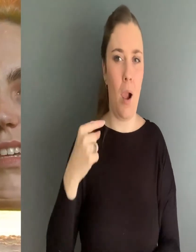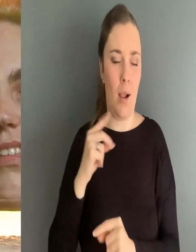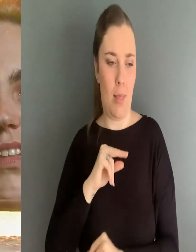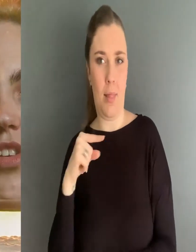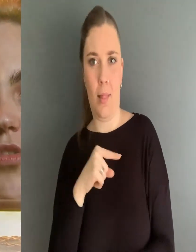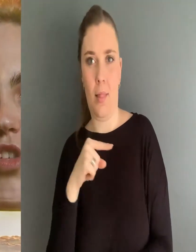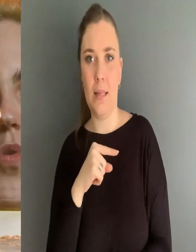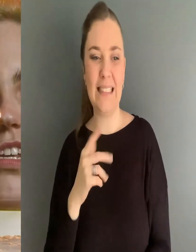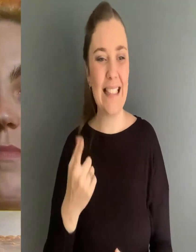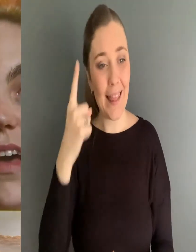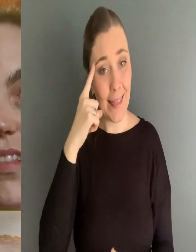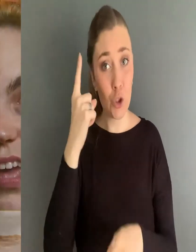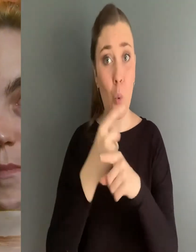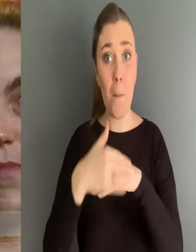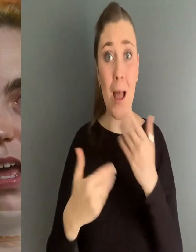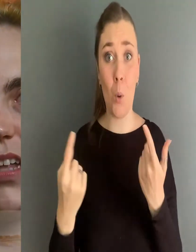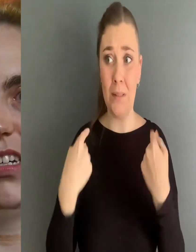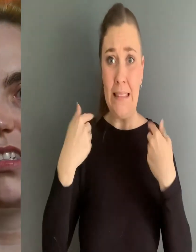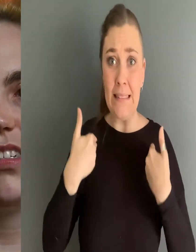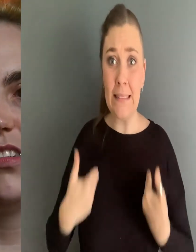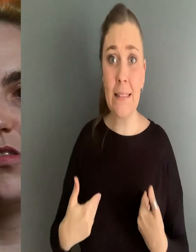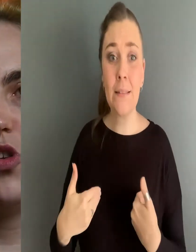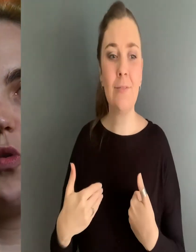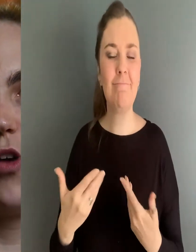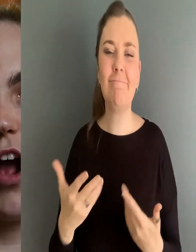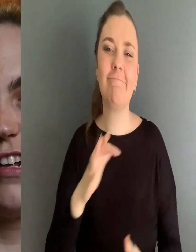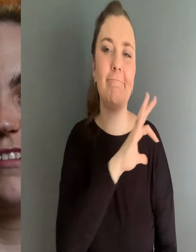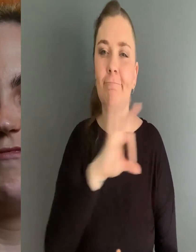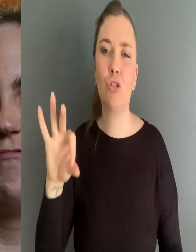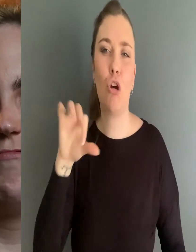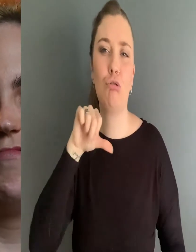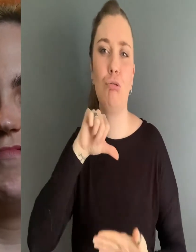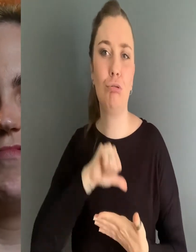they think that you're talking about them, and it's not right.